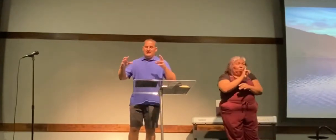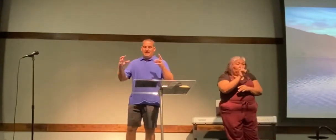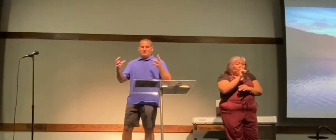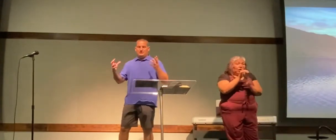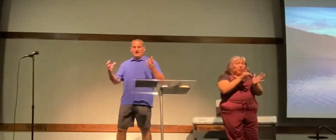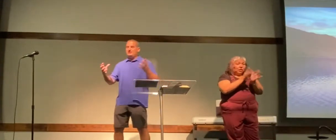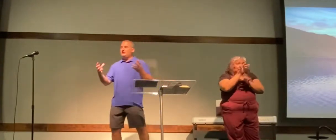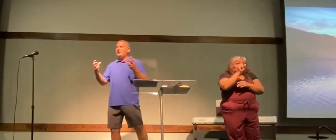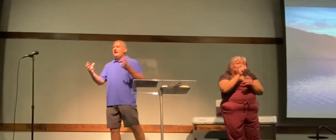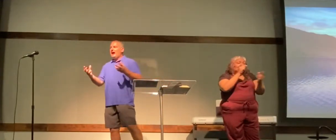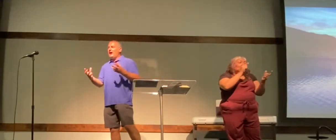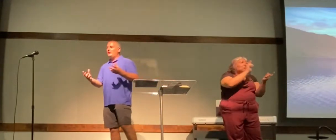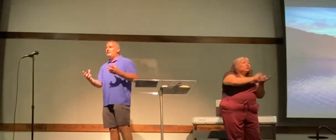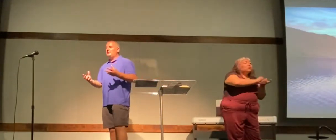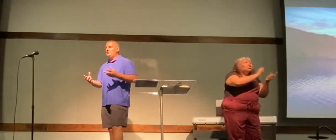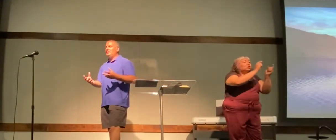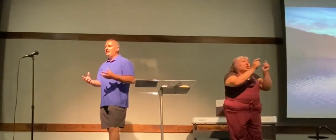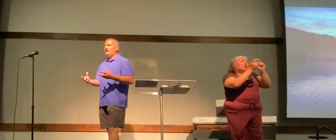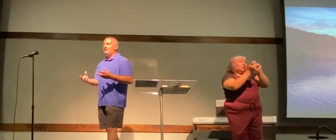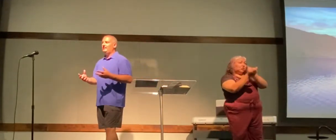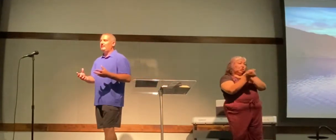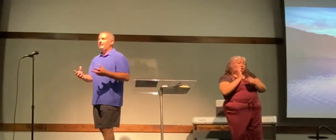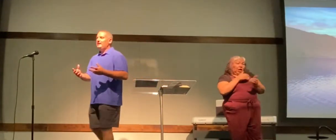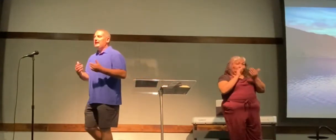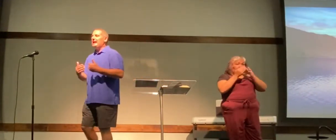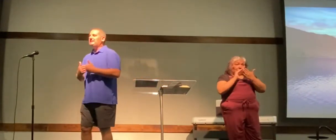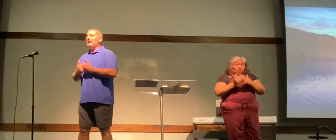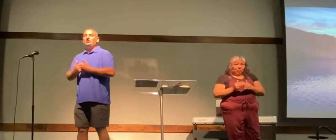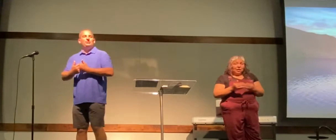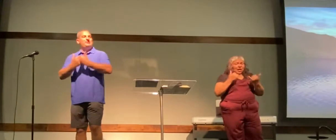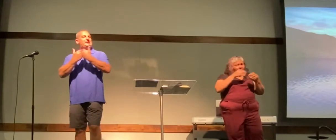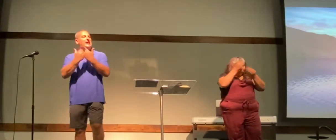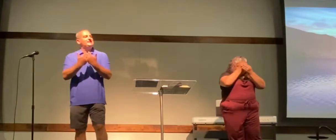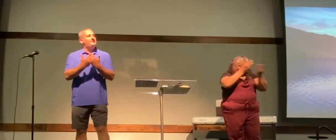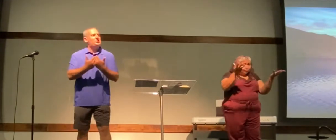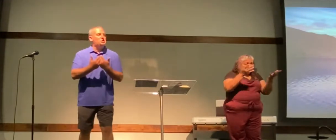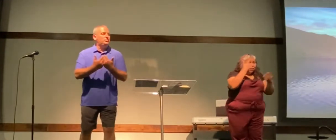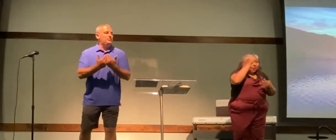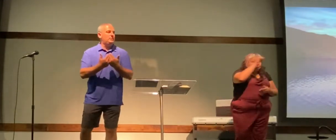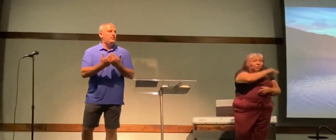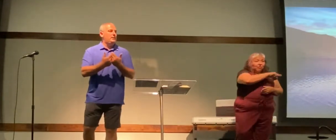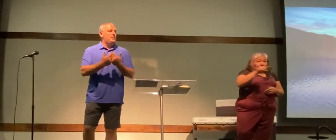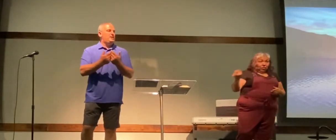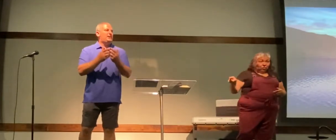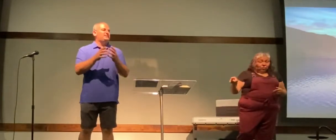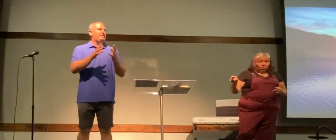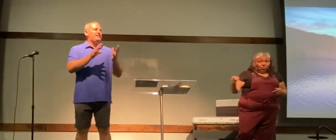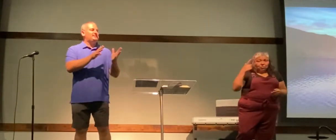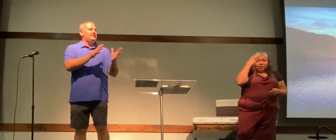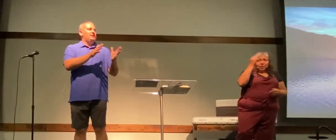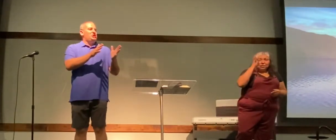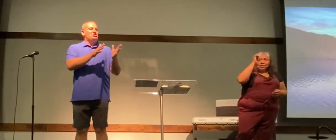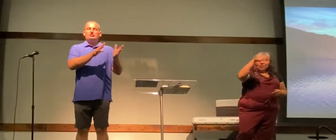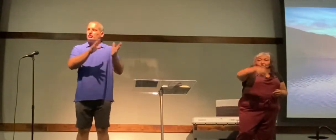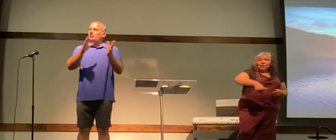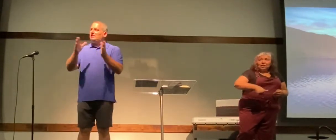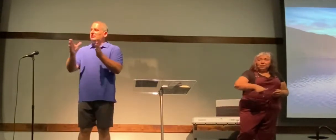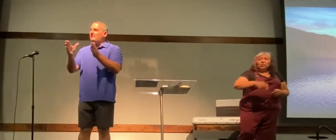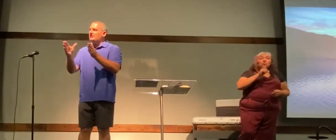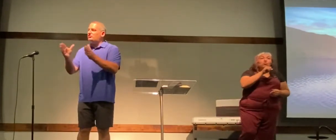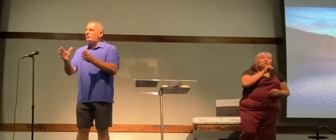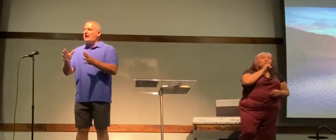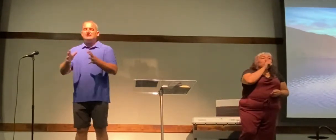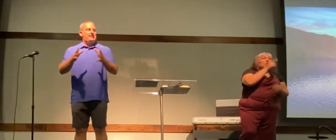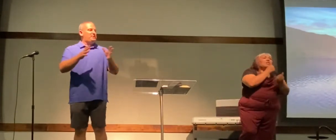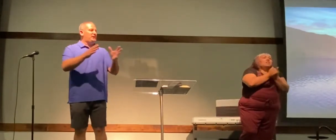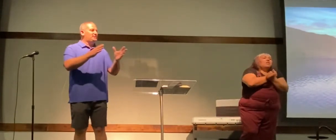is and changing our community. Can I tell you, because of you, because of this, you truly